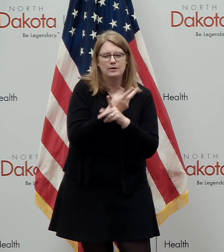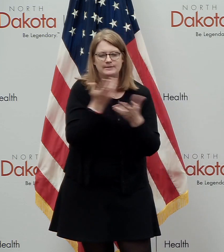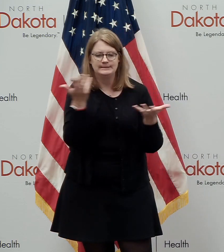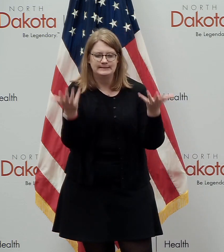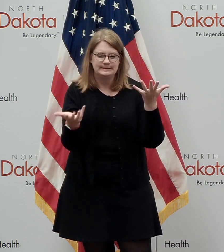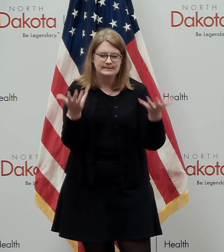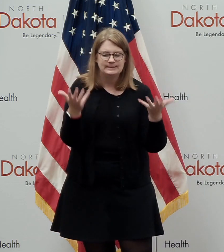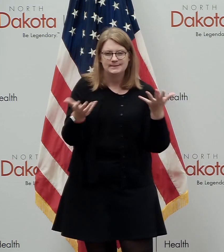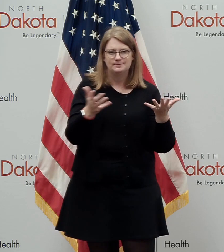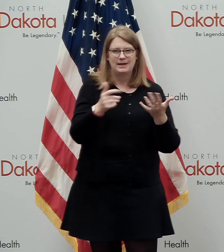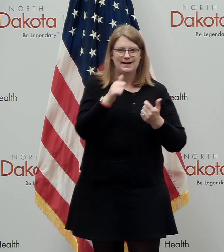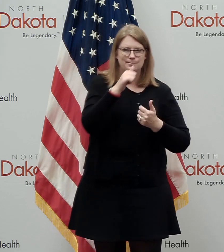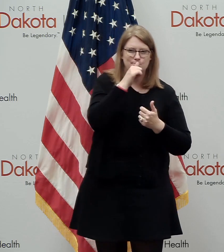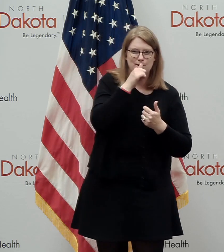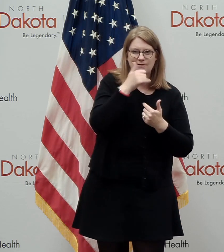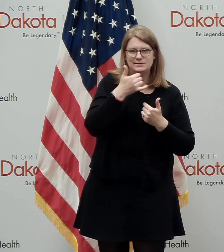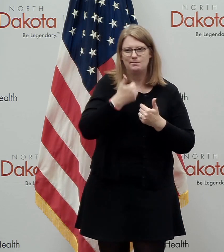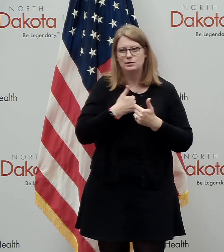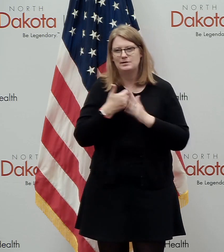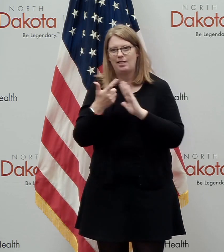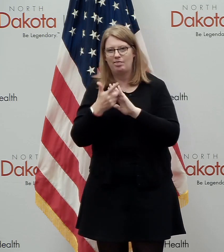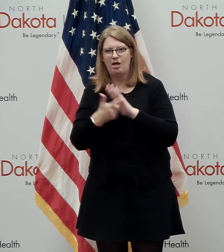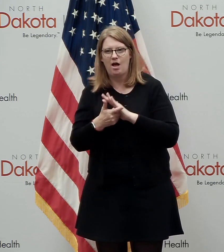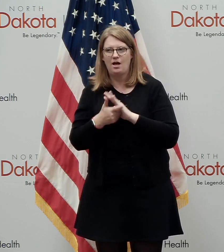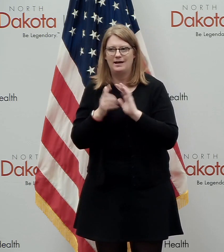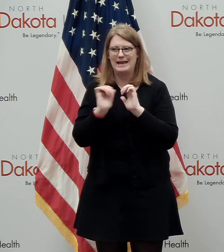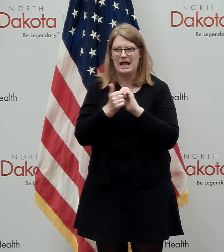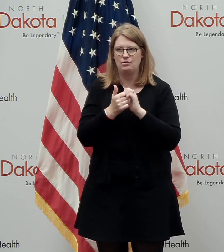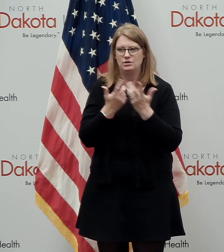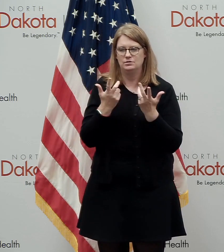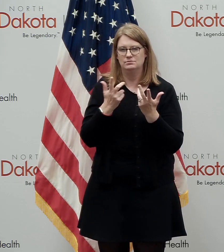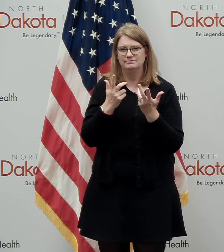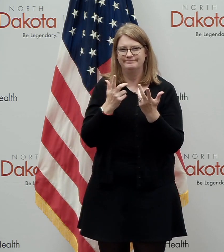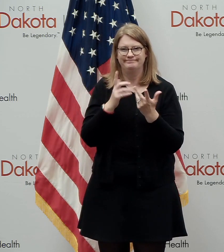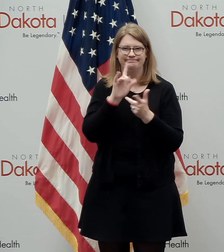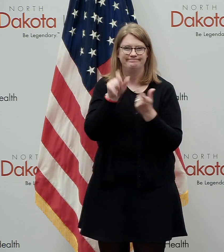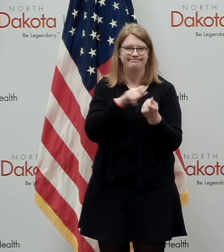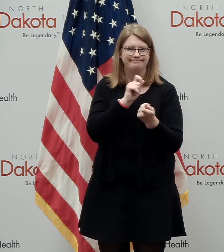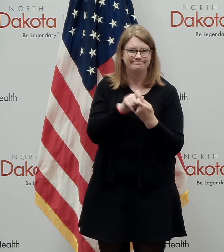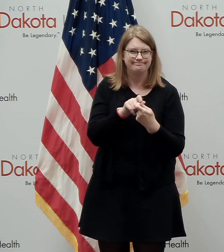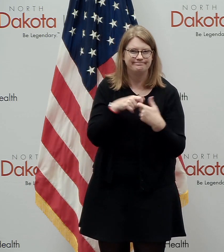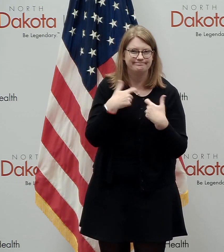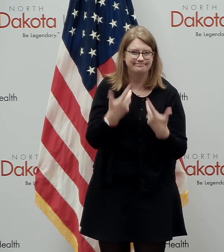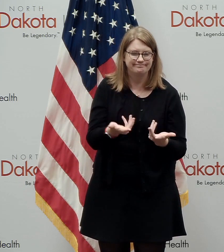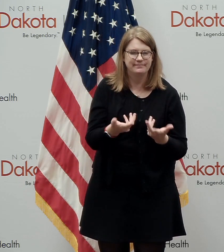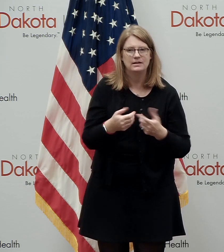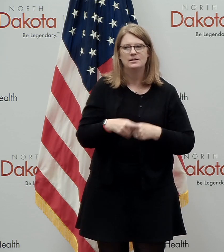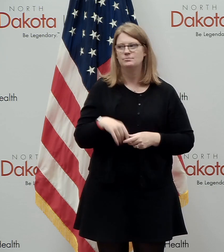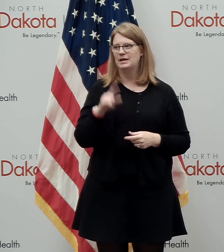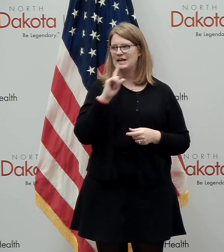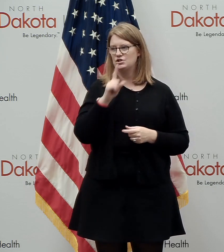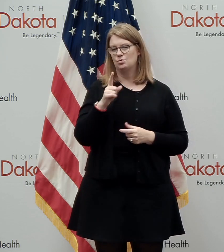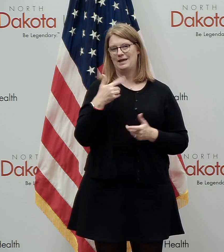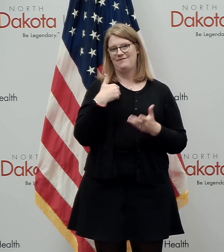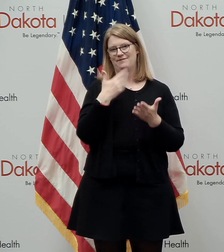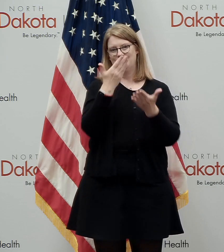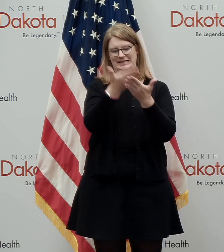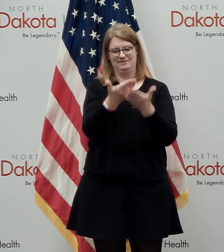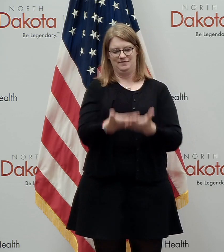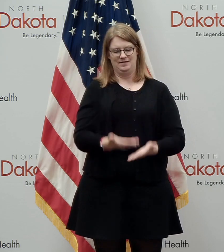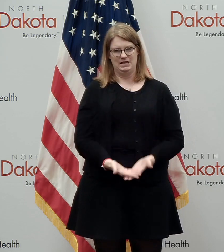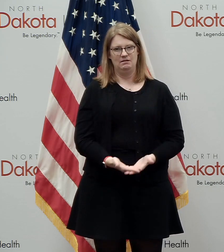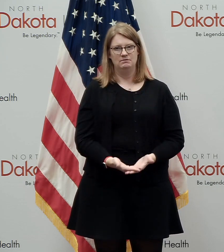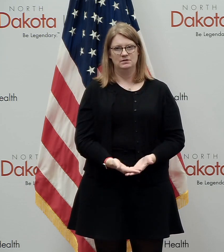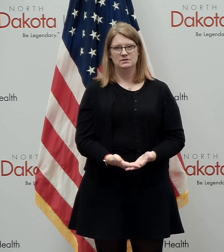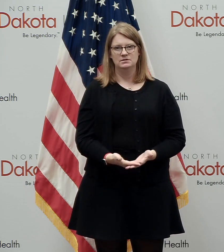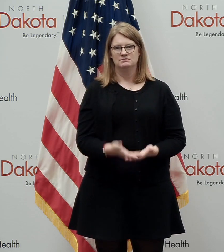personal privacy and the law and transparency. And we're also trying to make sure that we've got actionable data to school leaders